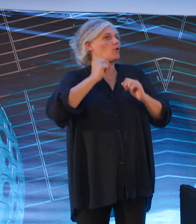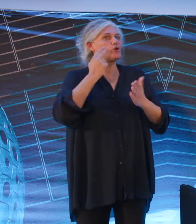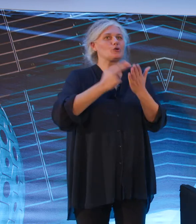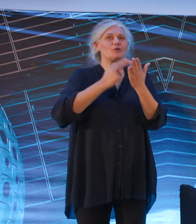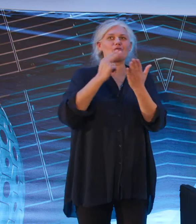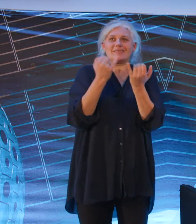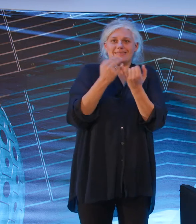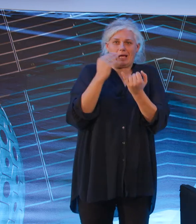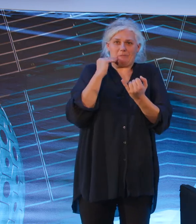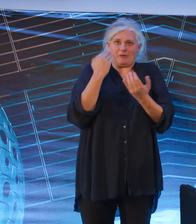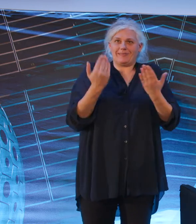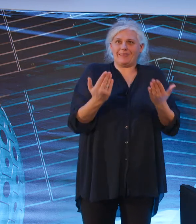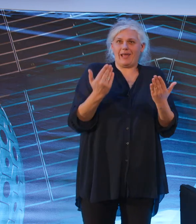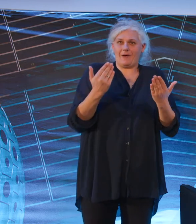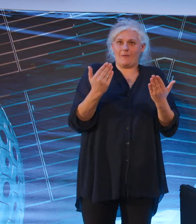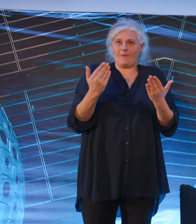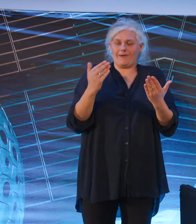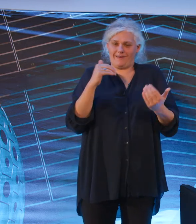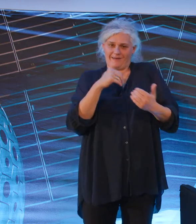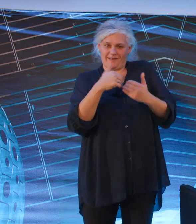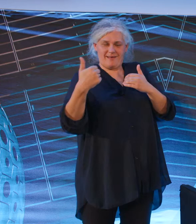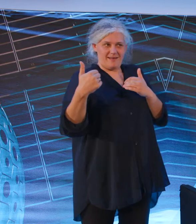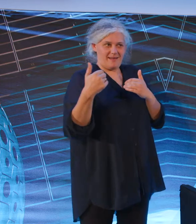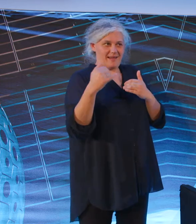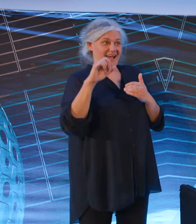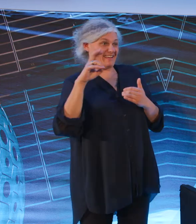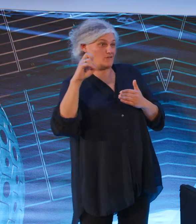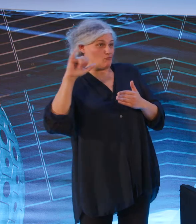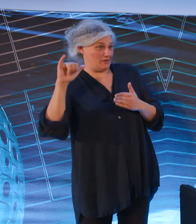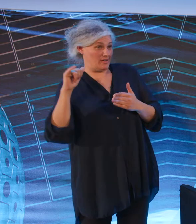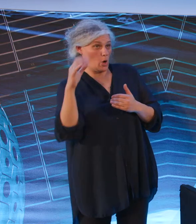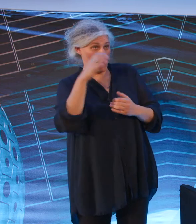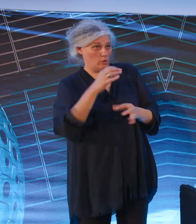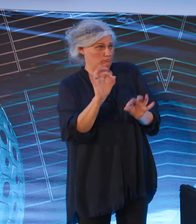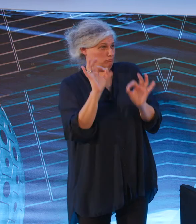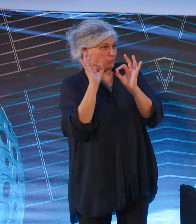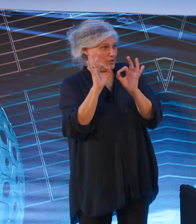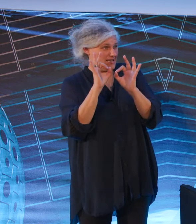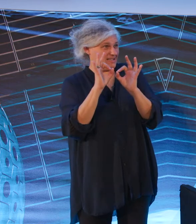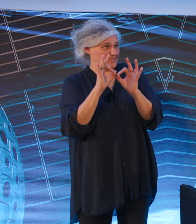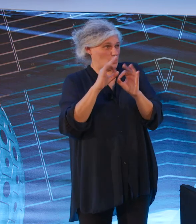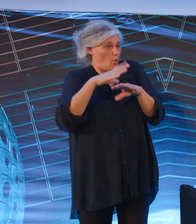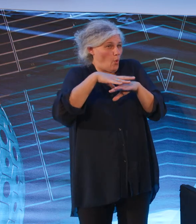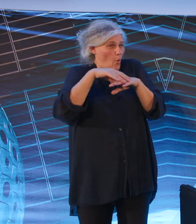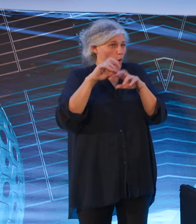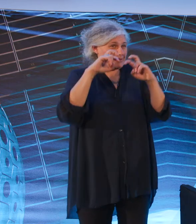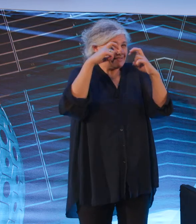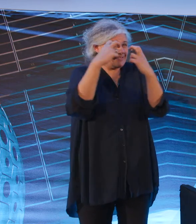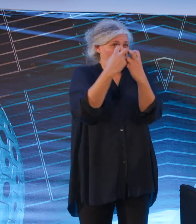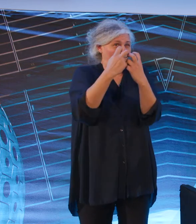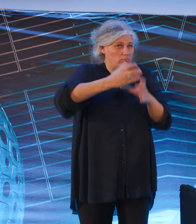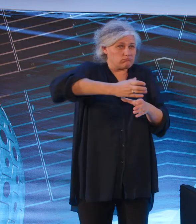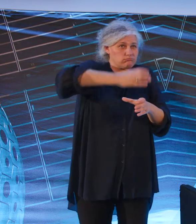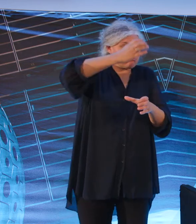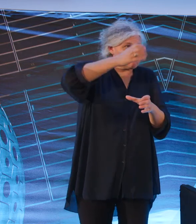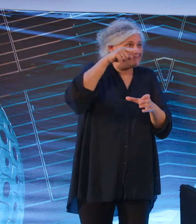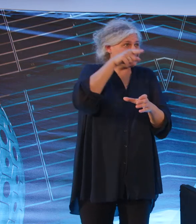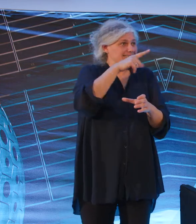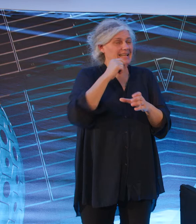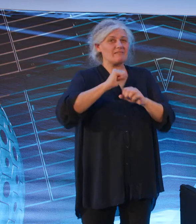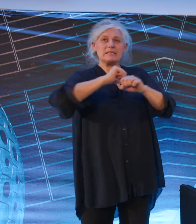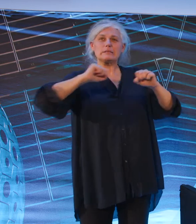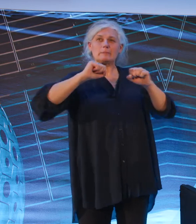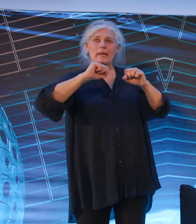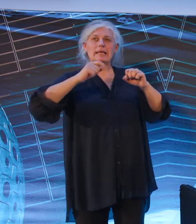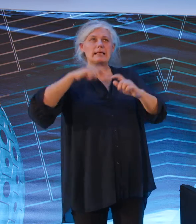Maynooth. And ivory certainly looks well on ancient towers, and there's much to be said for having that space